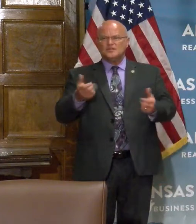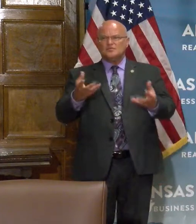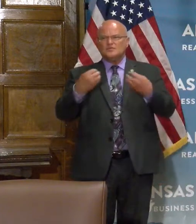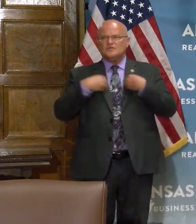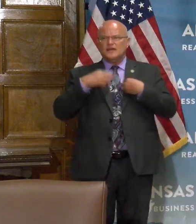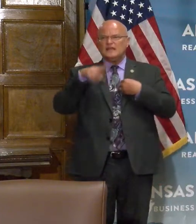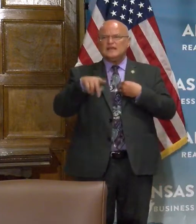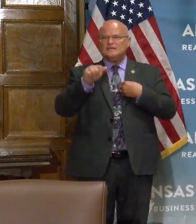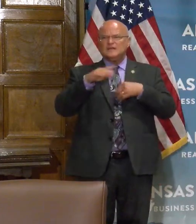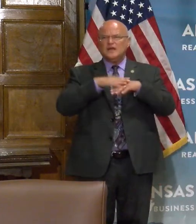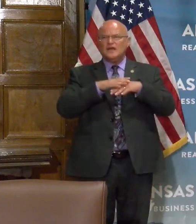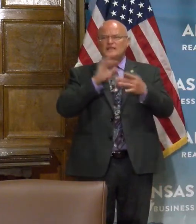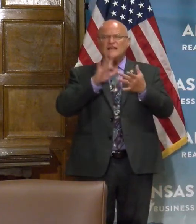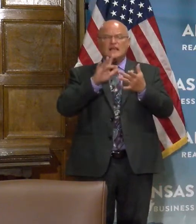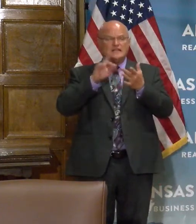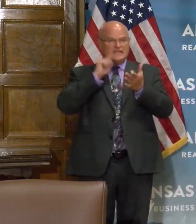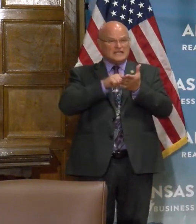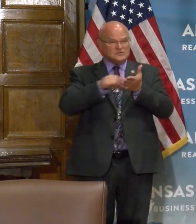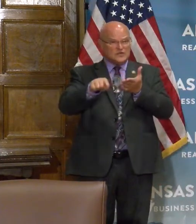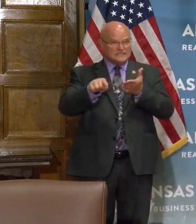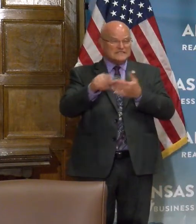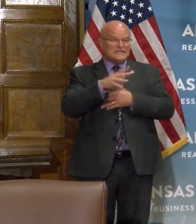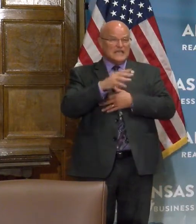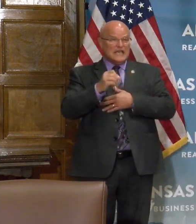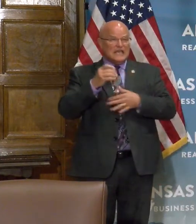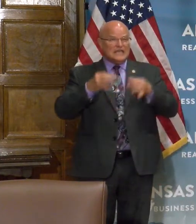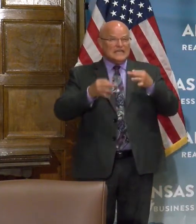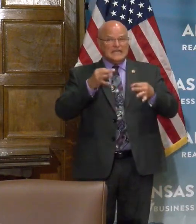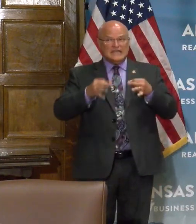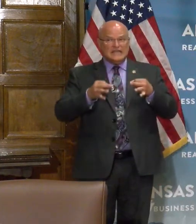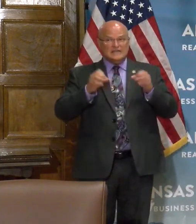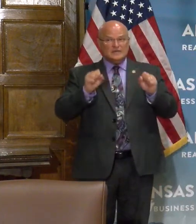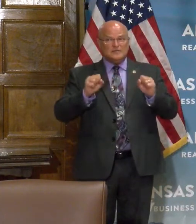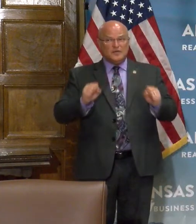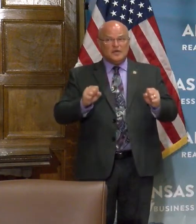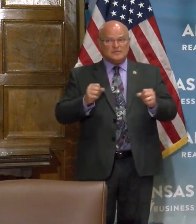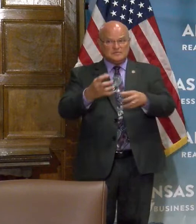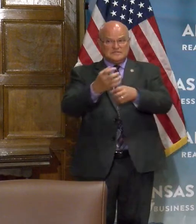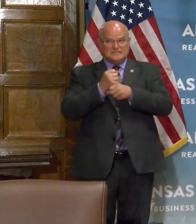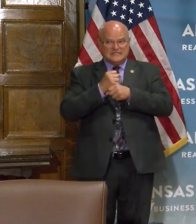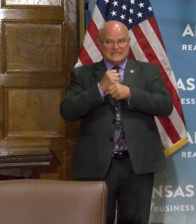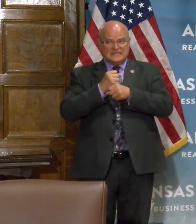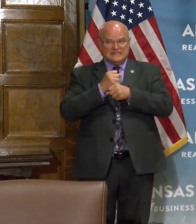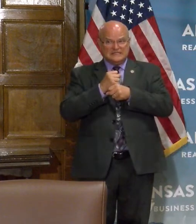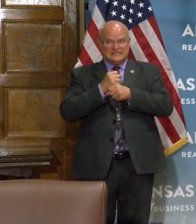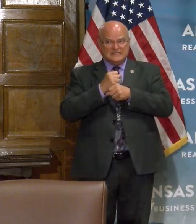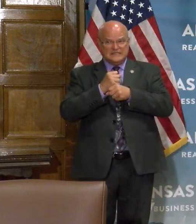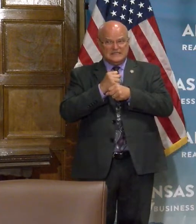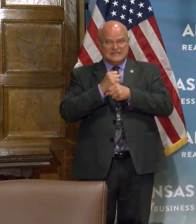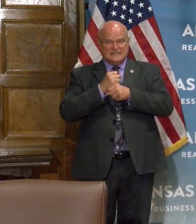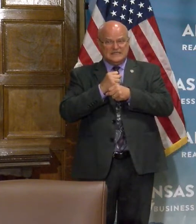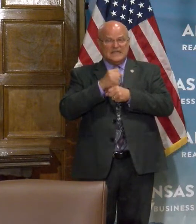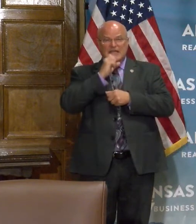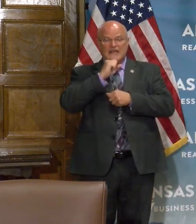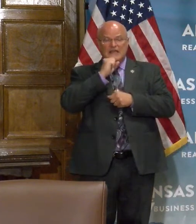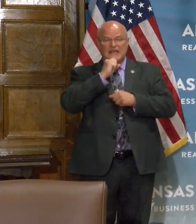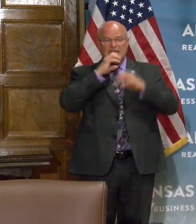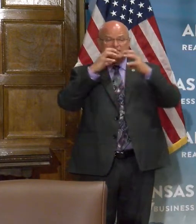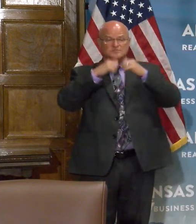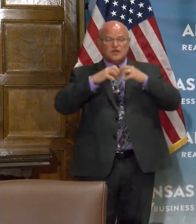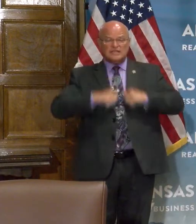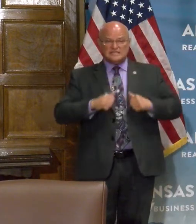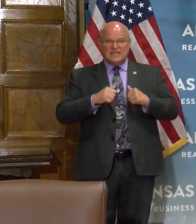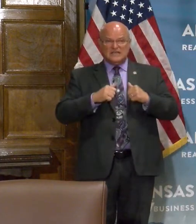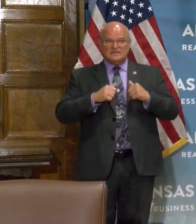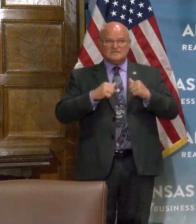provide an update on the contact tracing and whether or not it would be possible to get an age breakdown